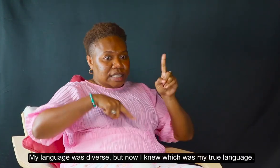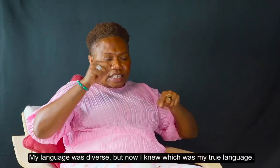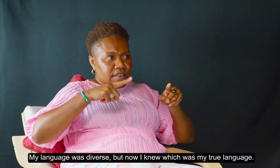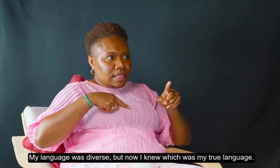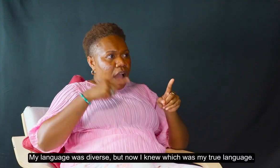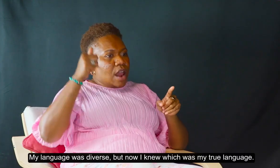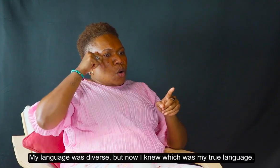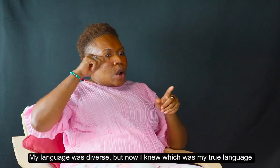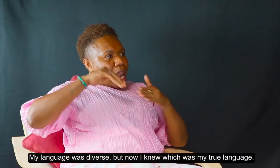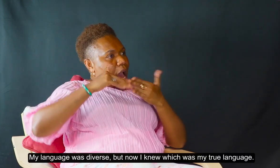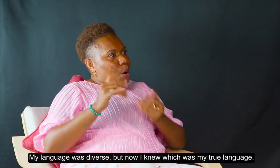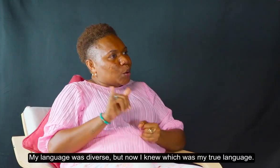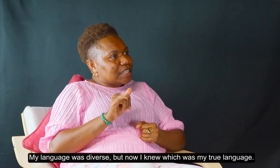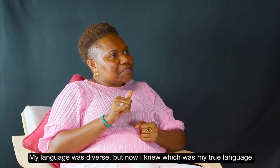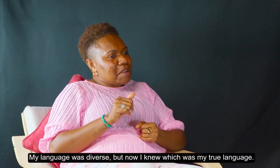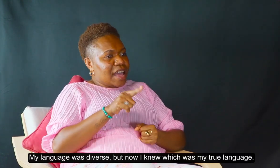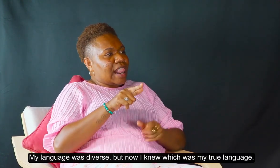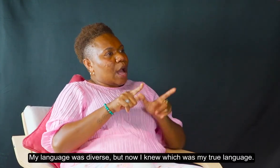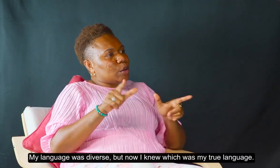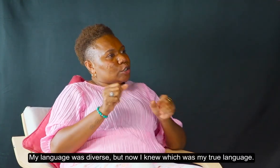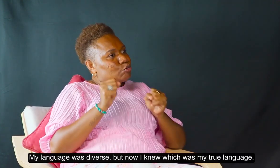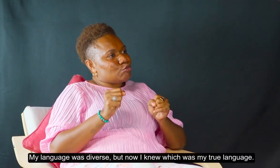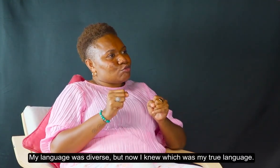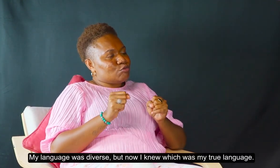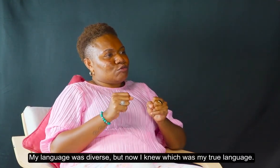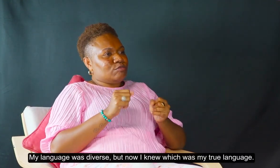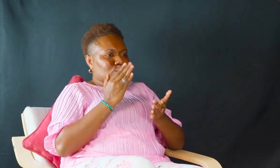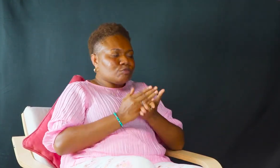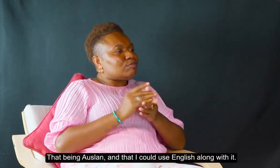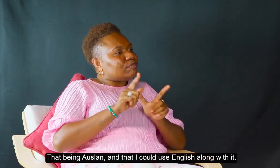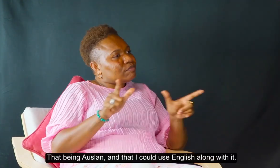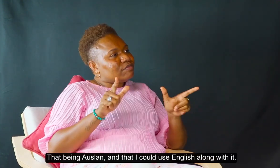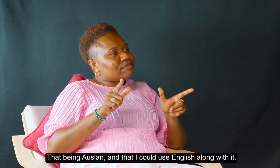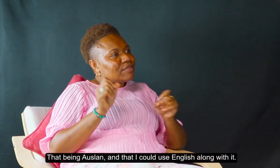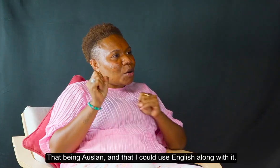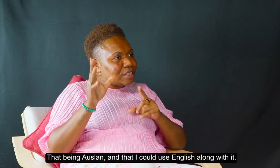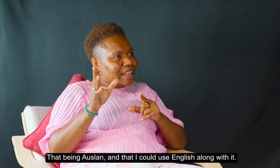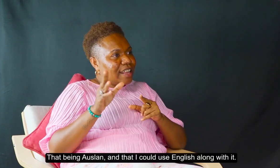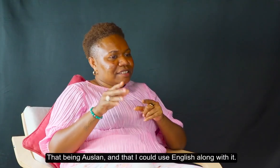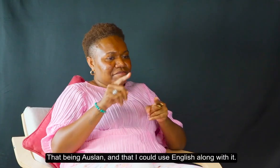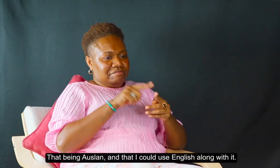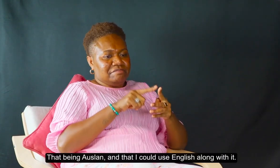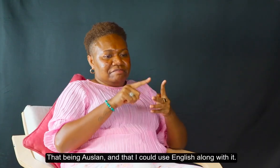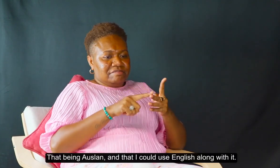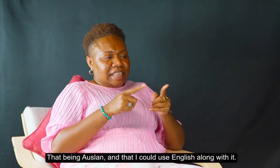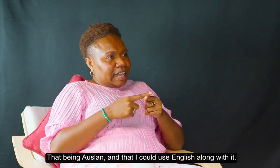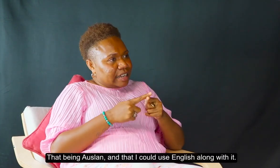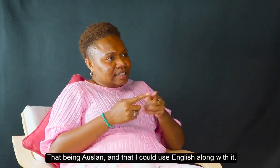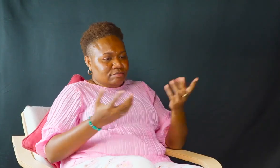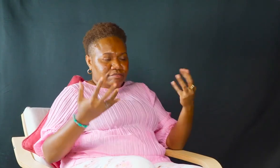was diverse, but now I knew which was my true language, that being Auslan, and that I could use English along with it.